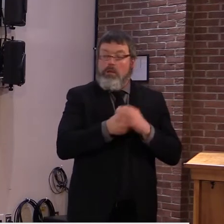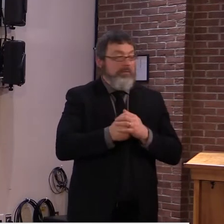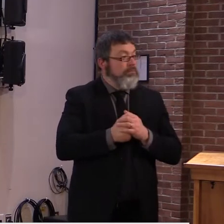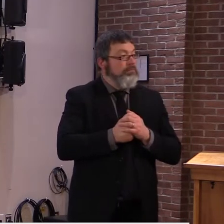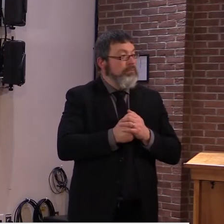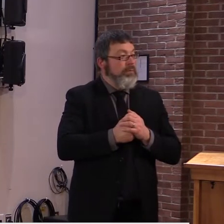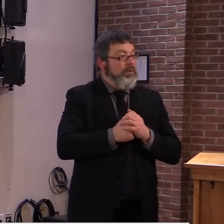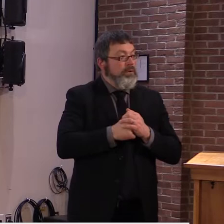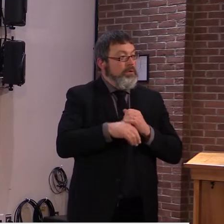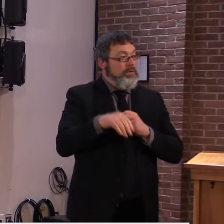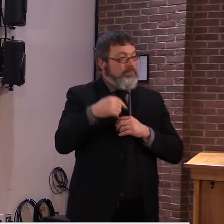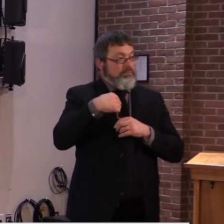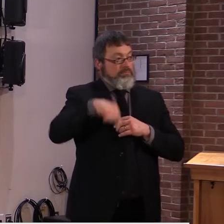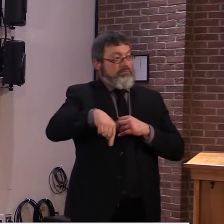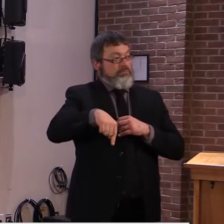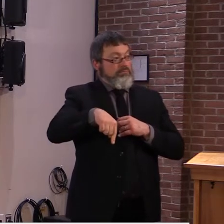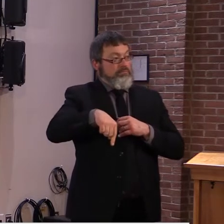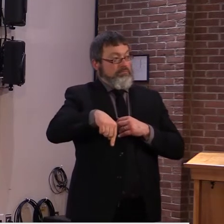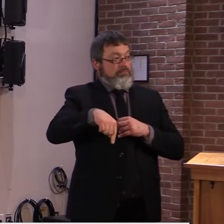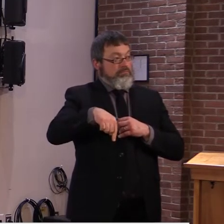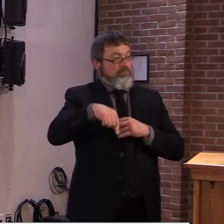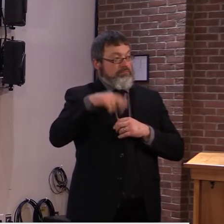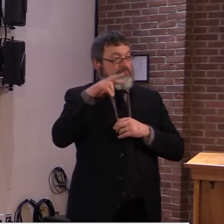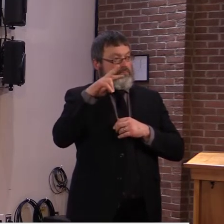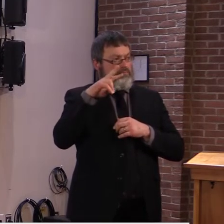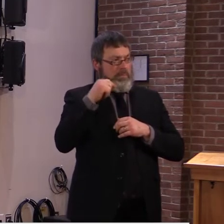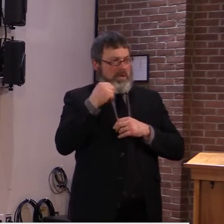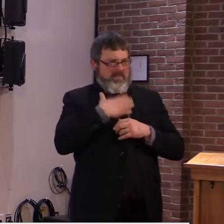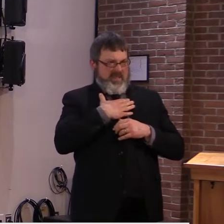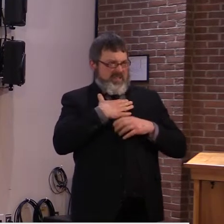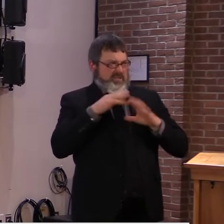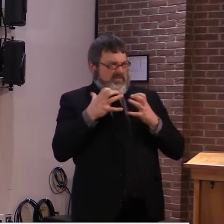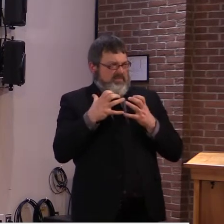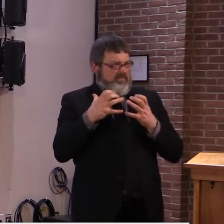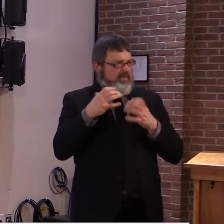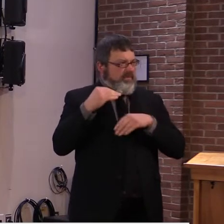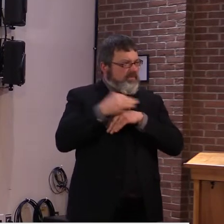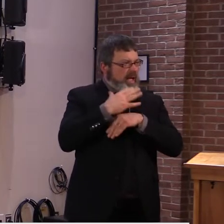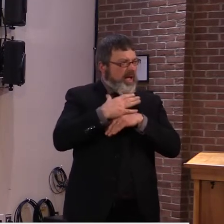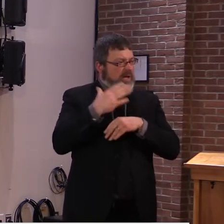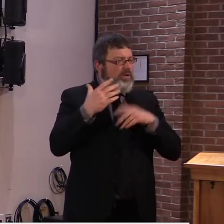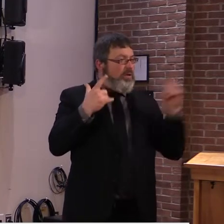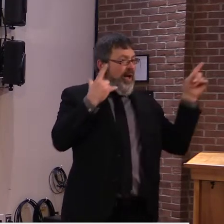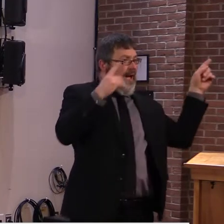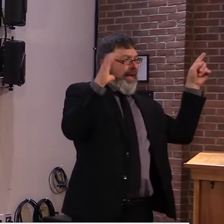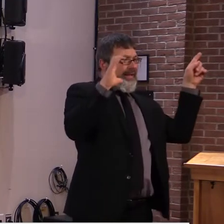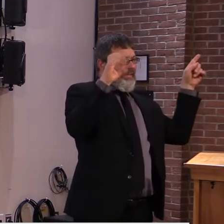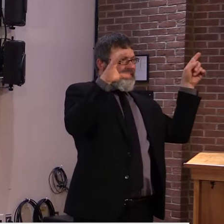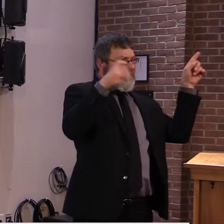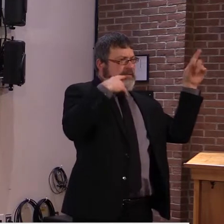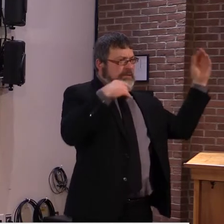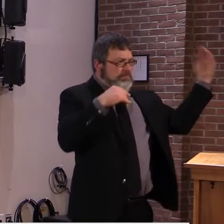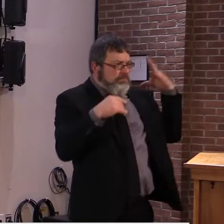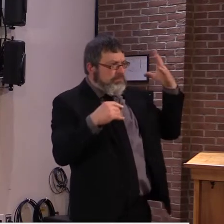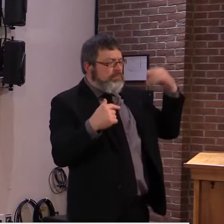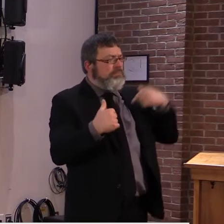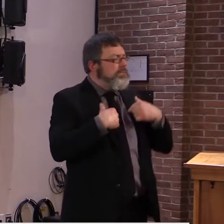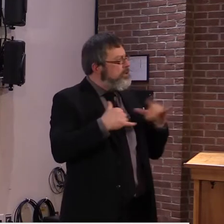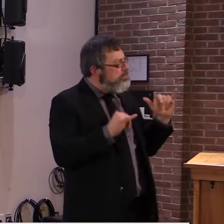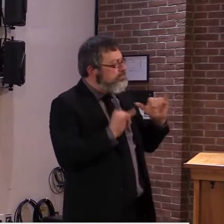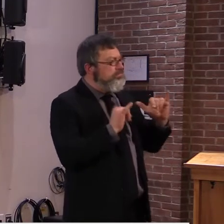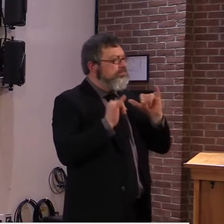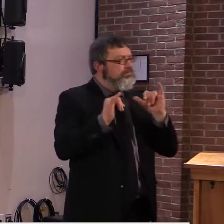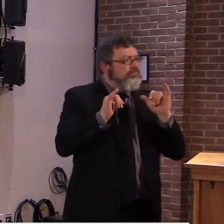recommendations to help in finalizing Vermont's plan for Phase 1B. We expect their final recommendations in